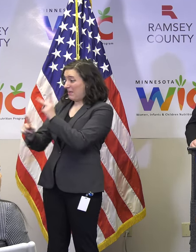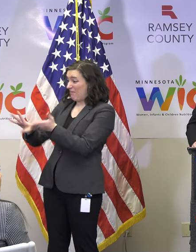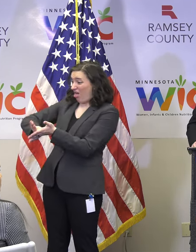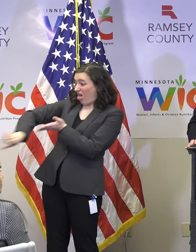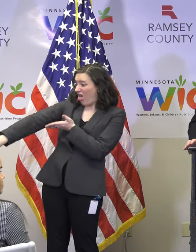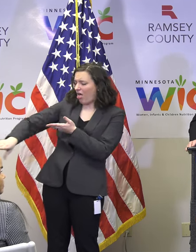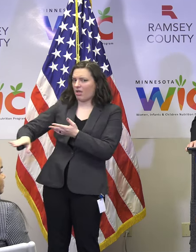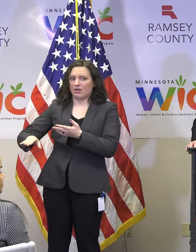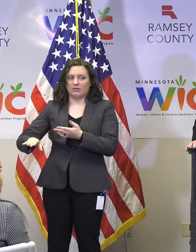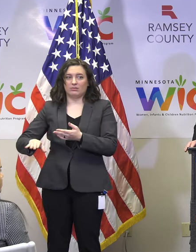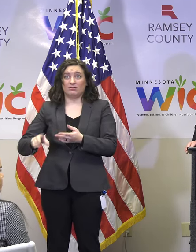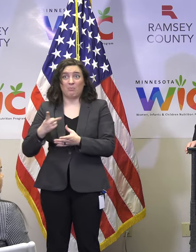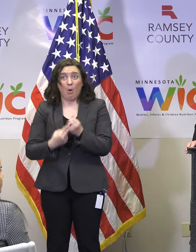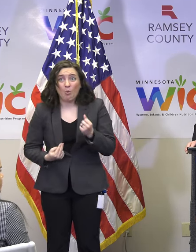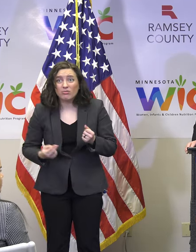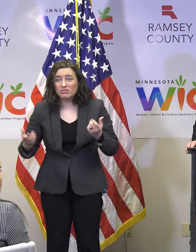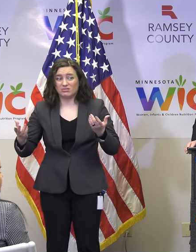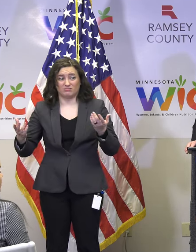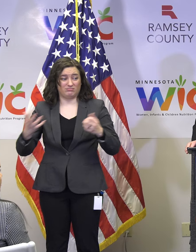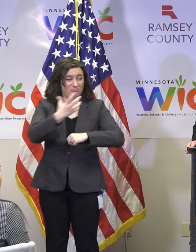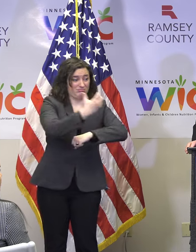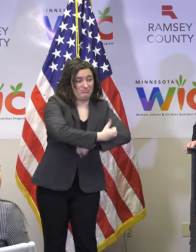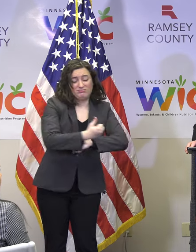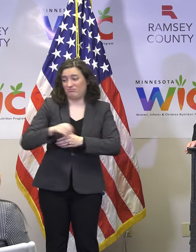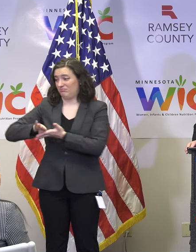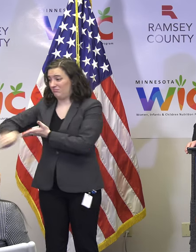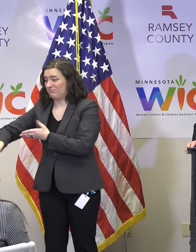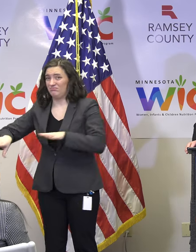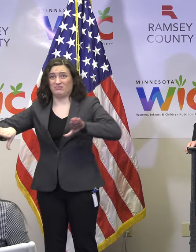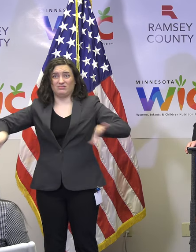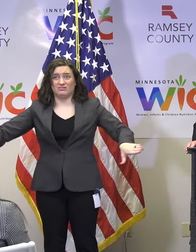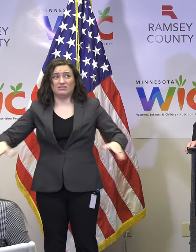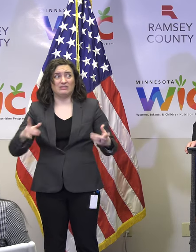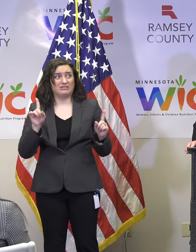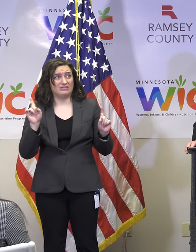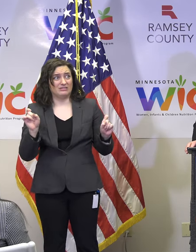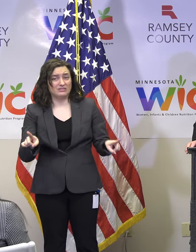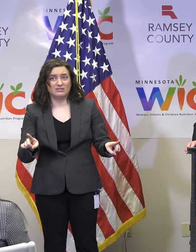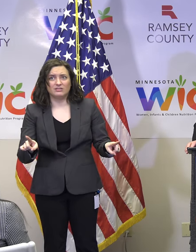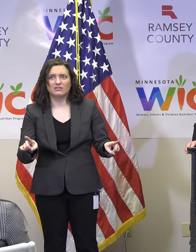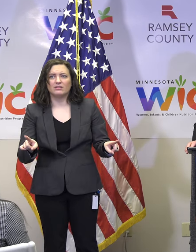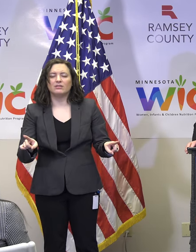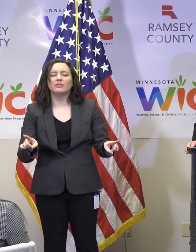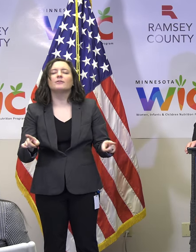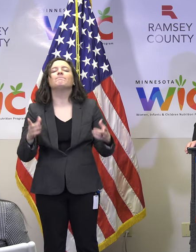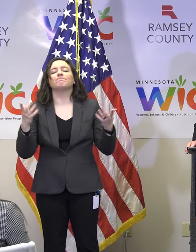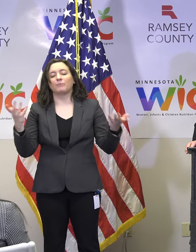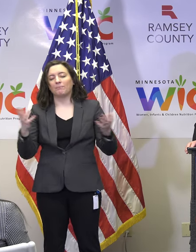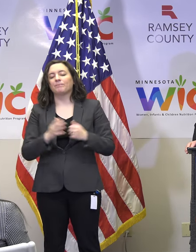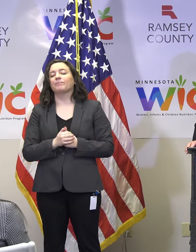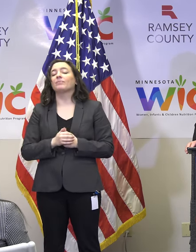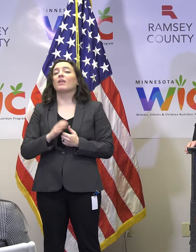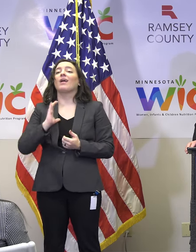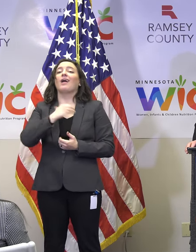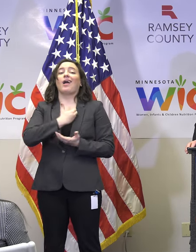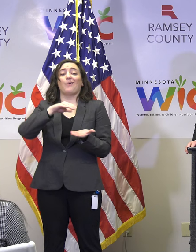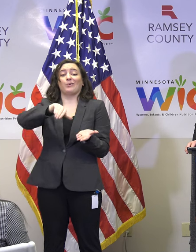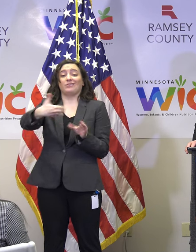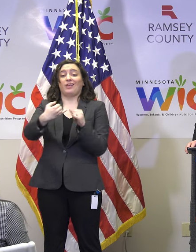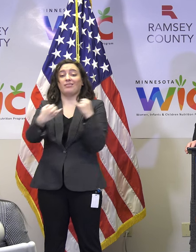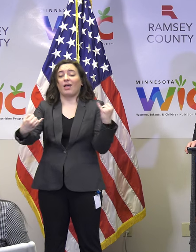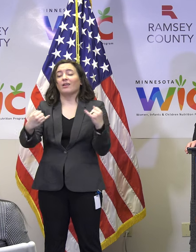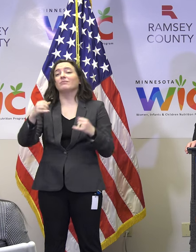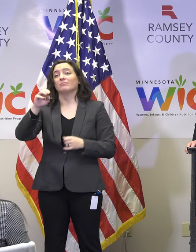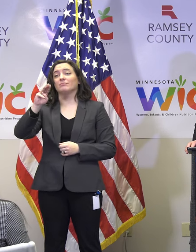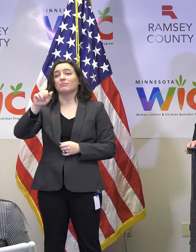for programs and people are important and necessary. So March 1st is the deadline by which they have to get